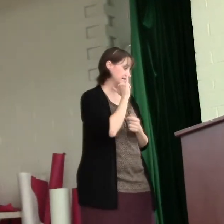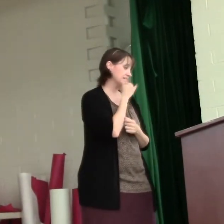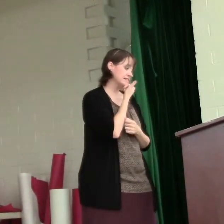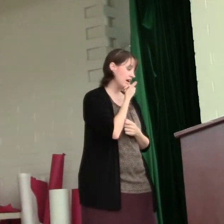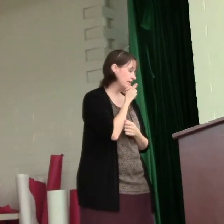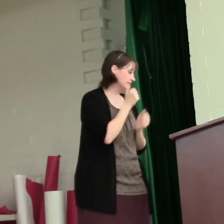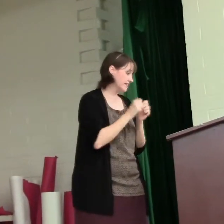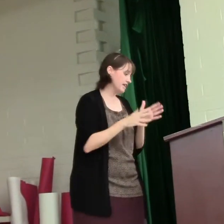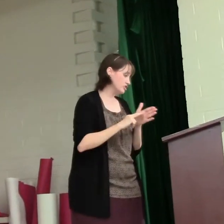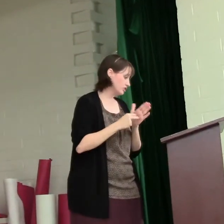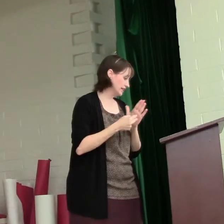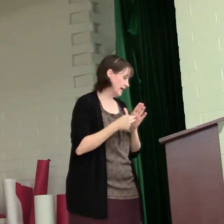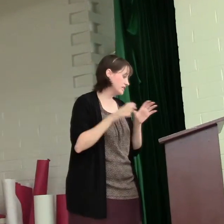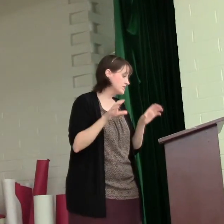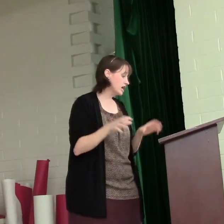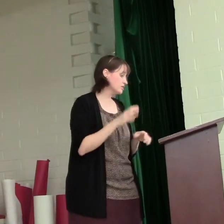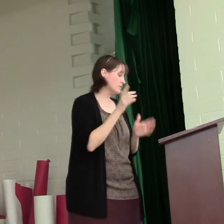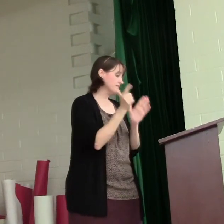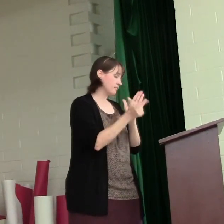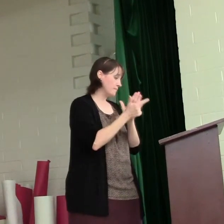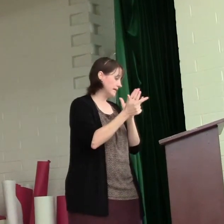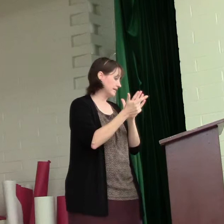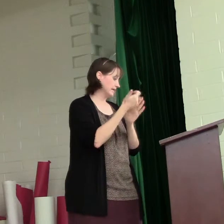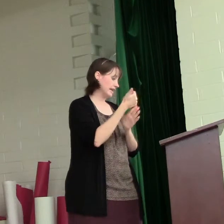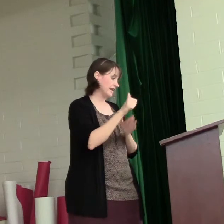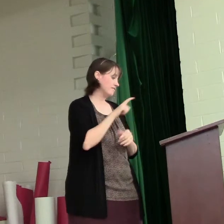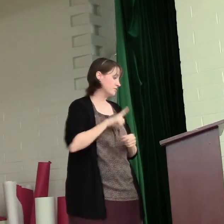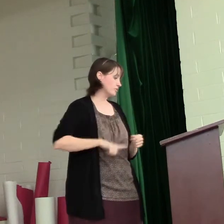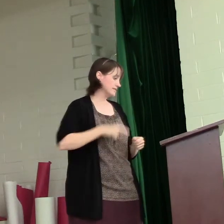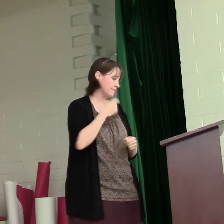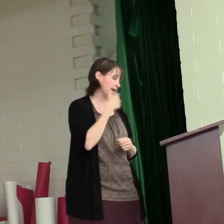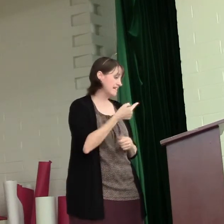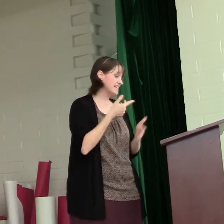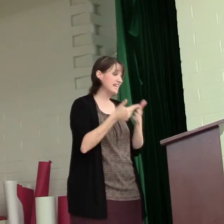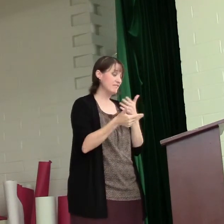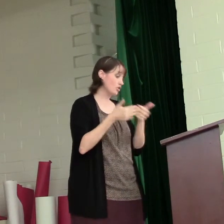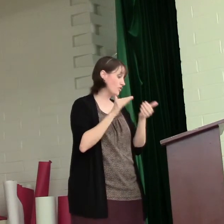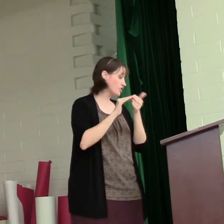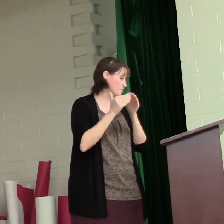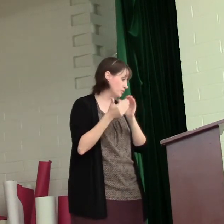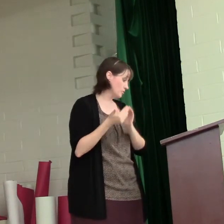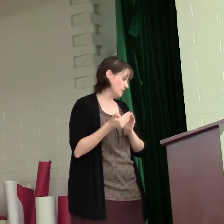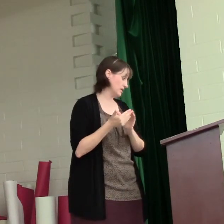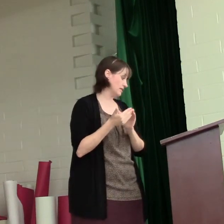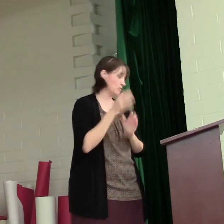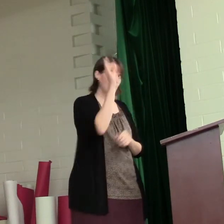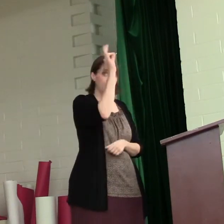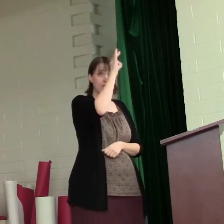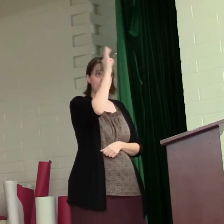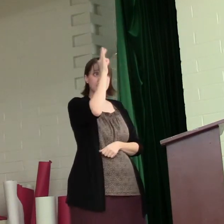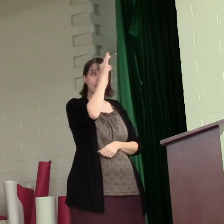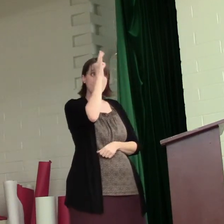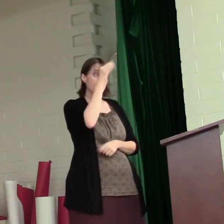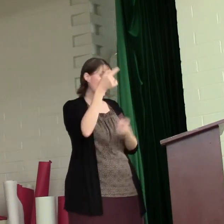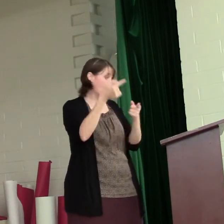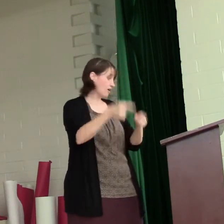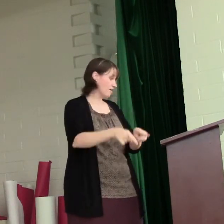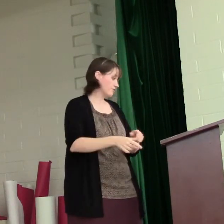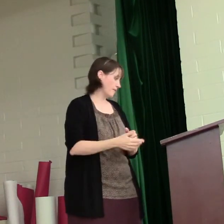sins unintentionally and does what is forbidden in any of the Lord's commands, even though the community is unaware of the